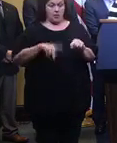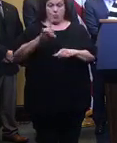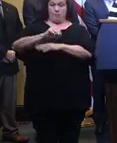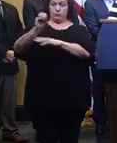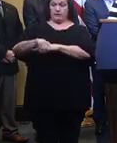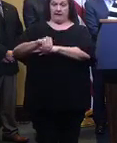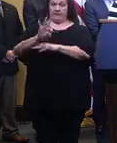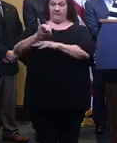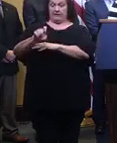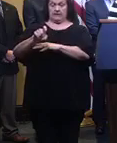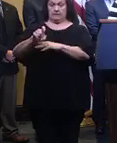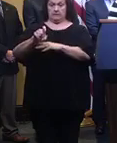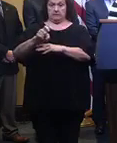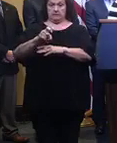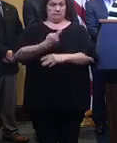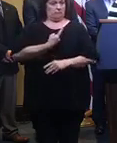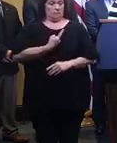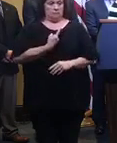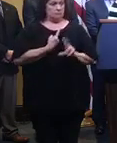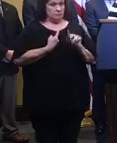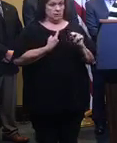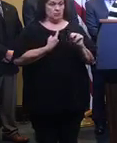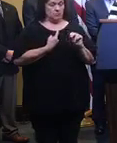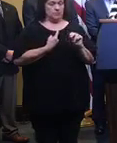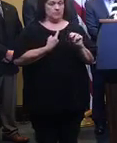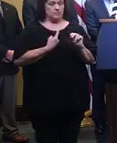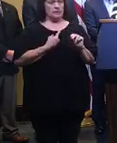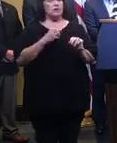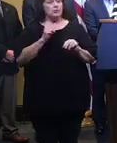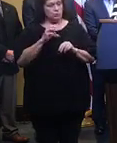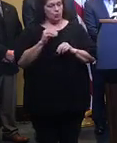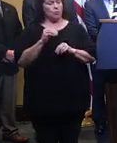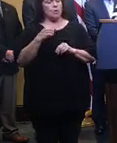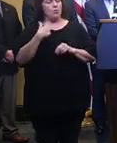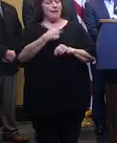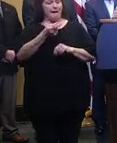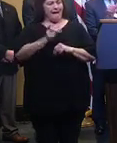on our own. So with that, we're doing our part.